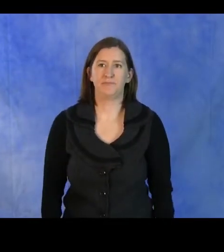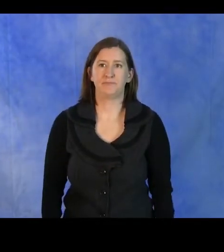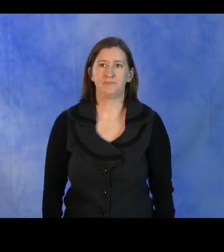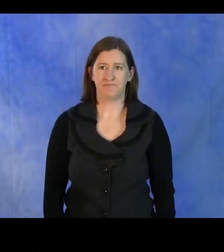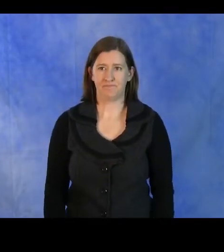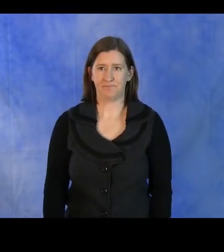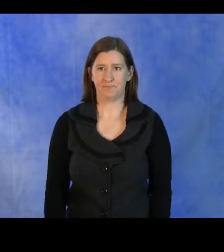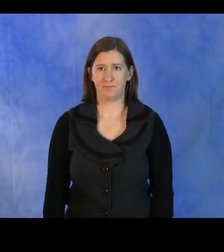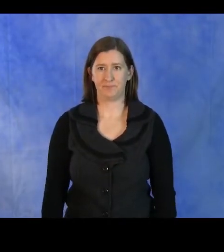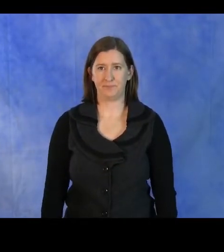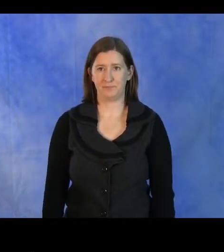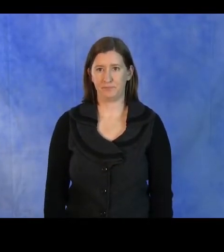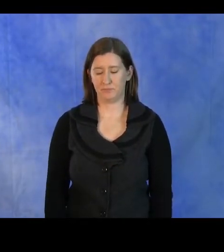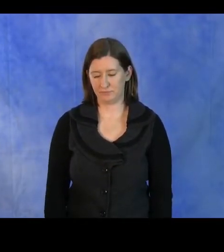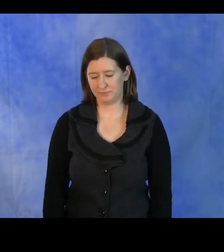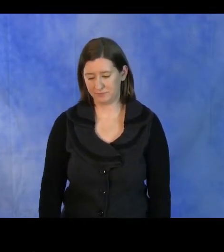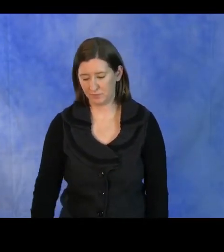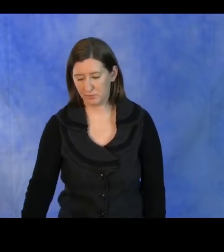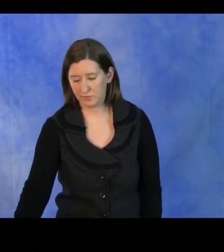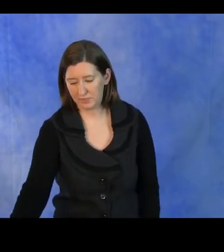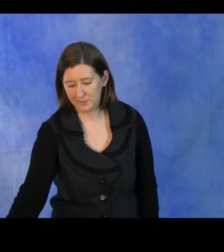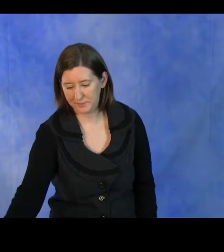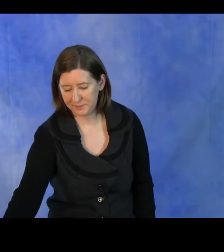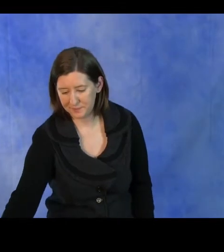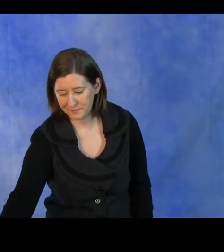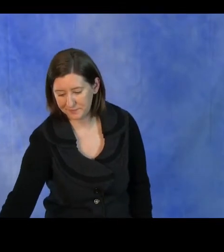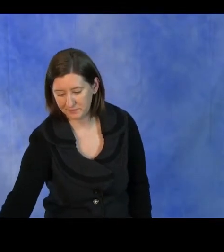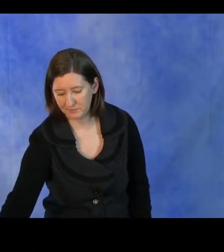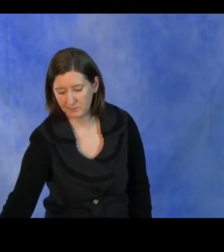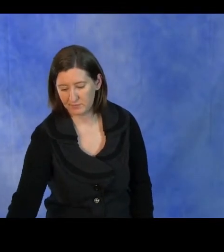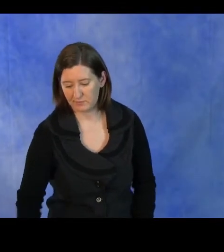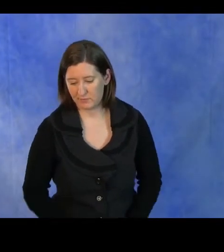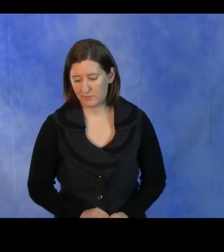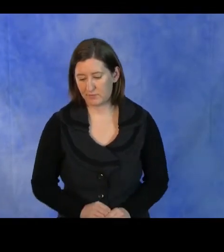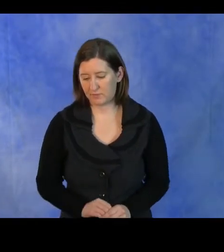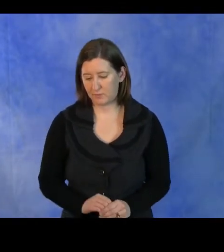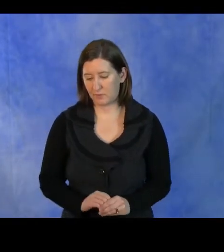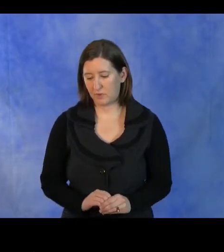to, give that information to someone.